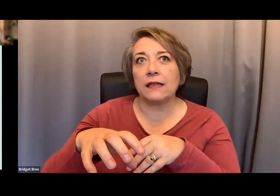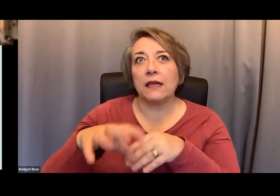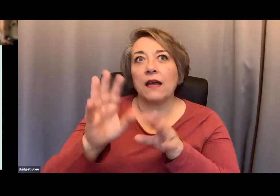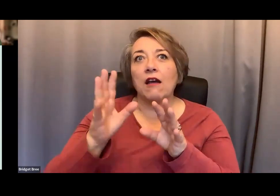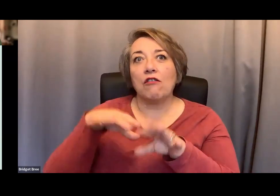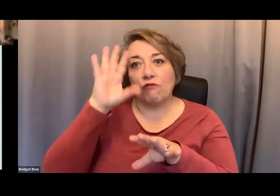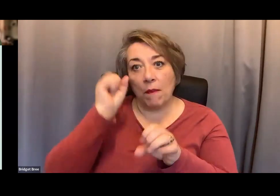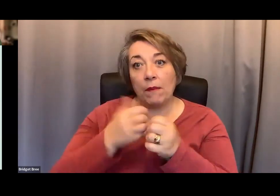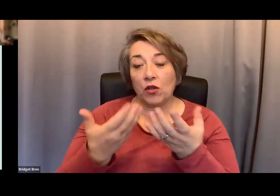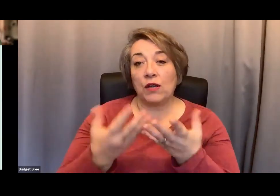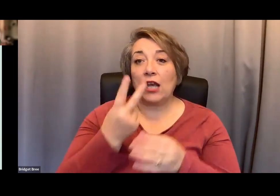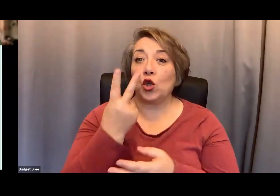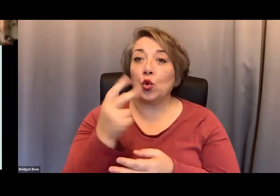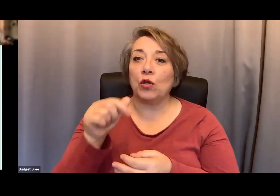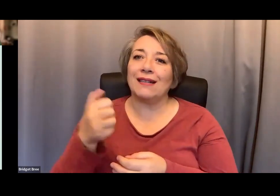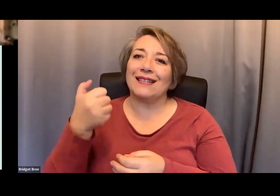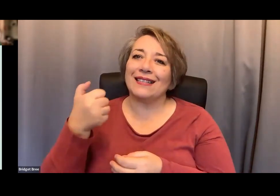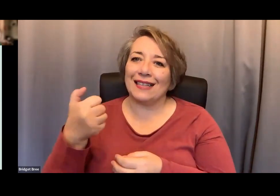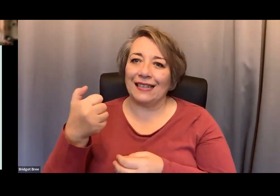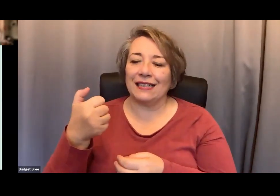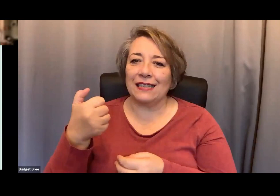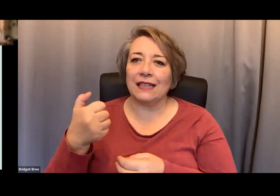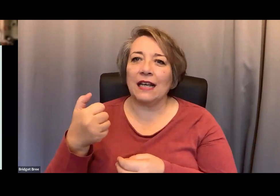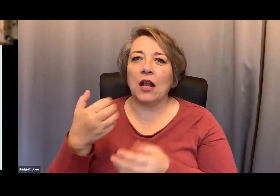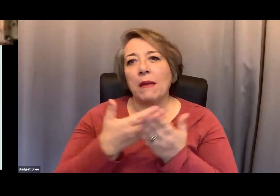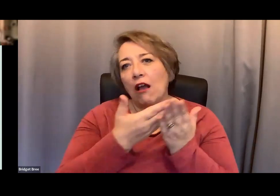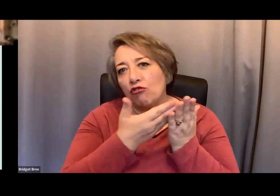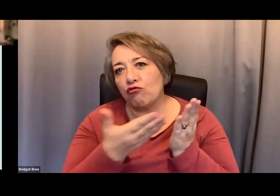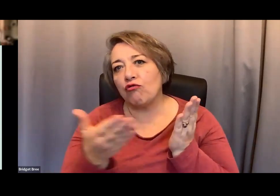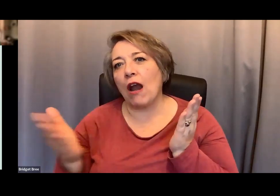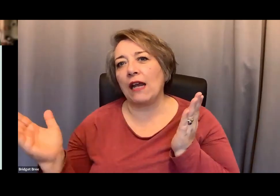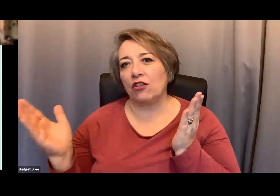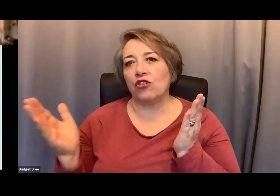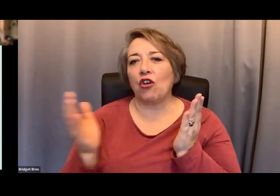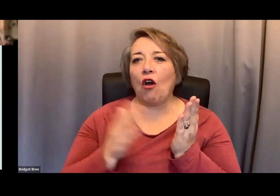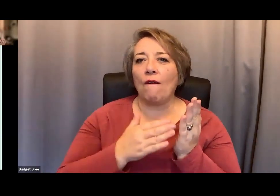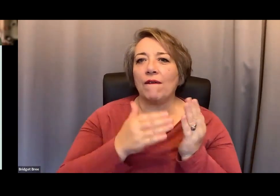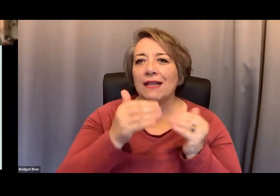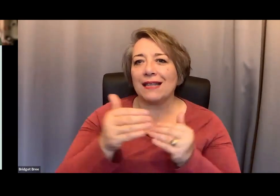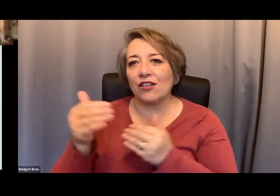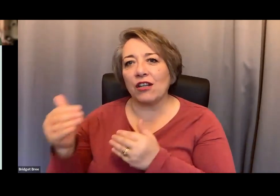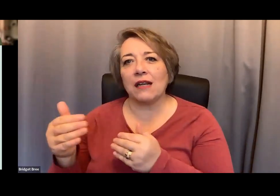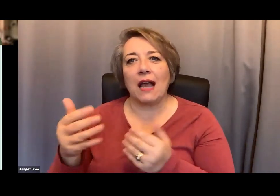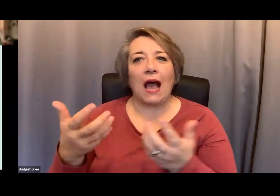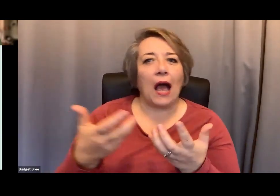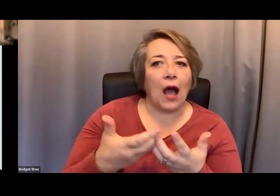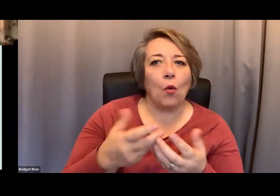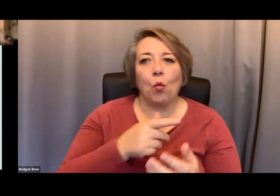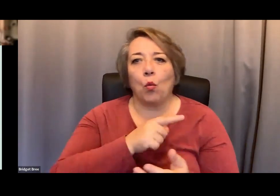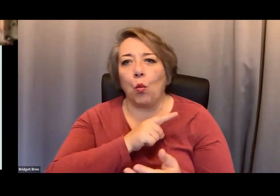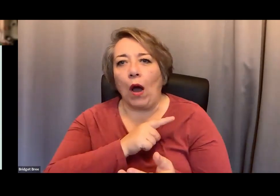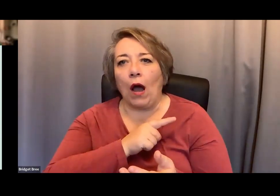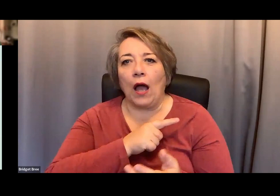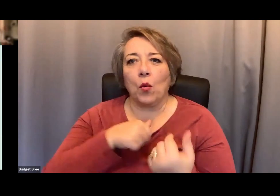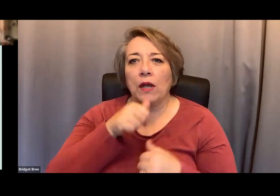p.m. GMT time today, where we'll host a range of sessions getting deeper into these layers of why and how we use the donut as our organising framework.